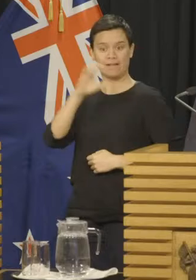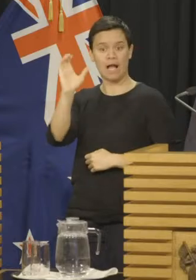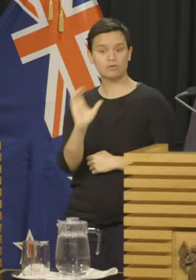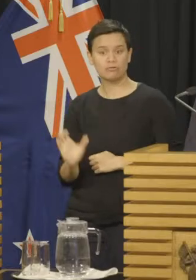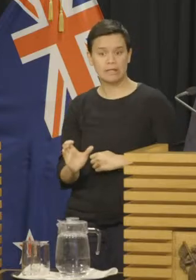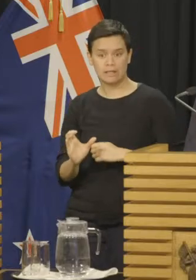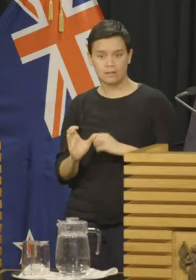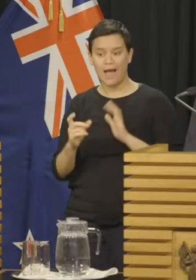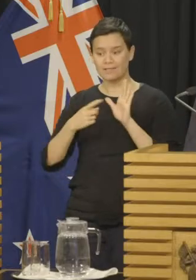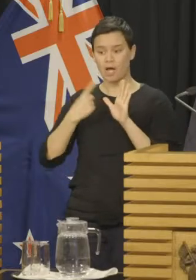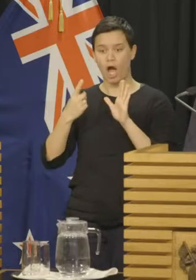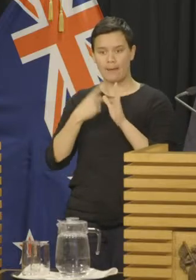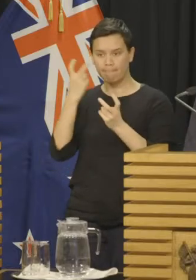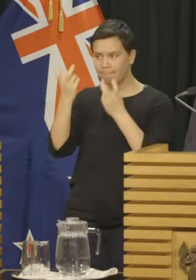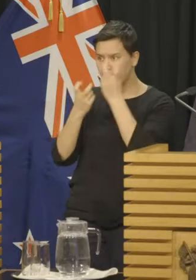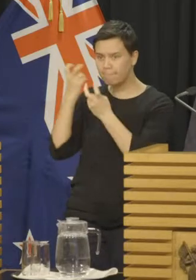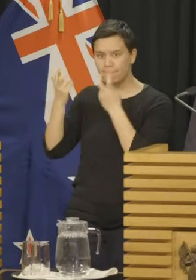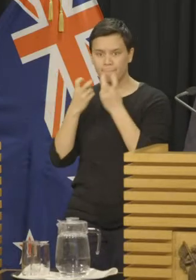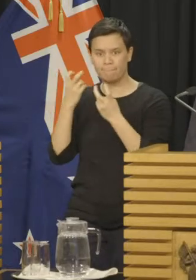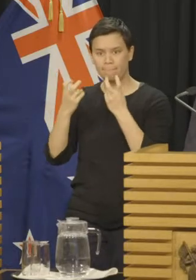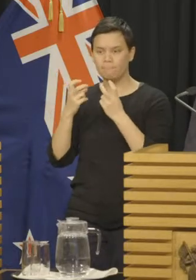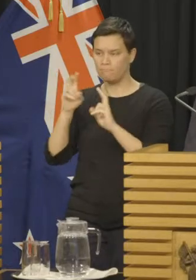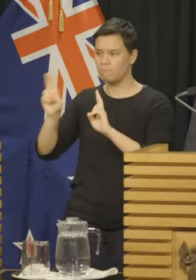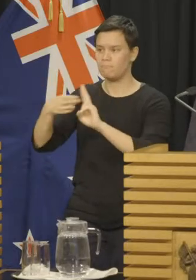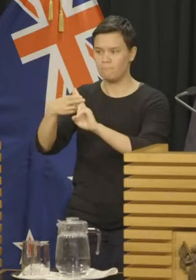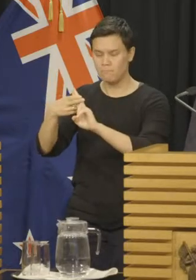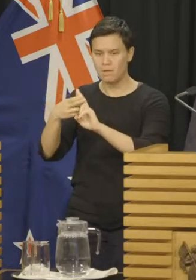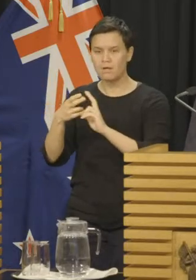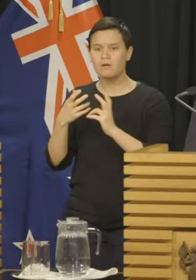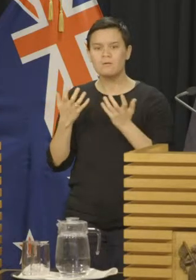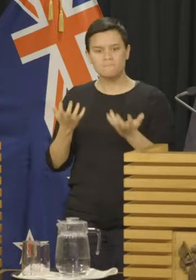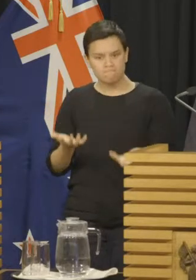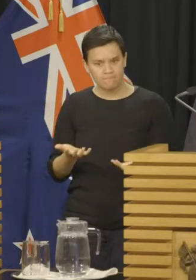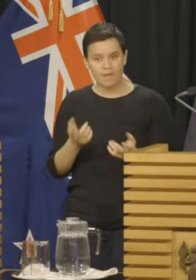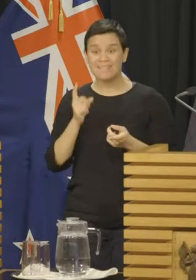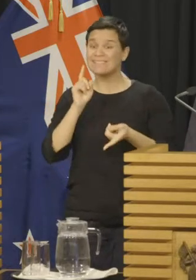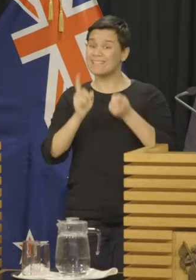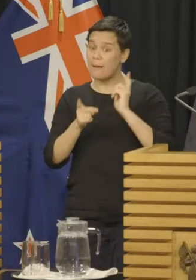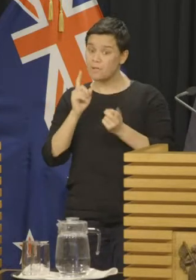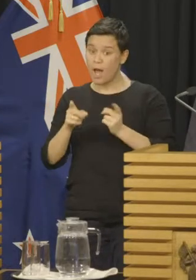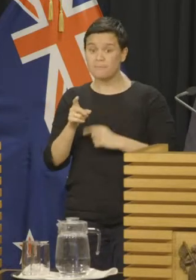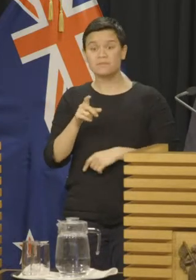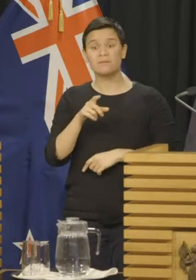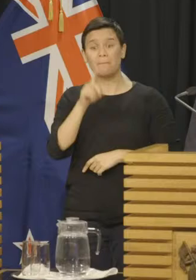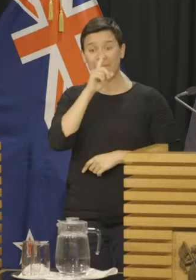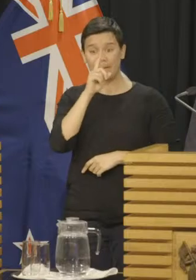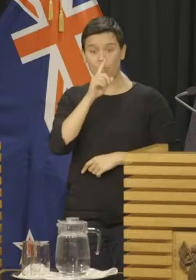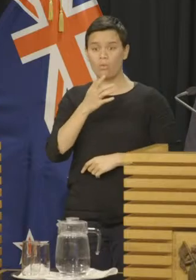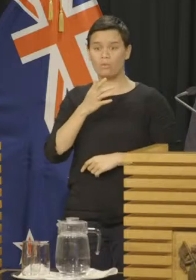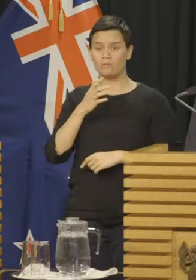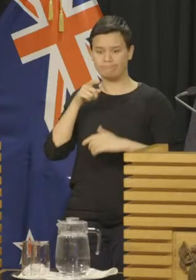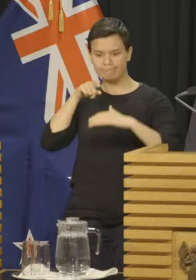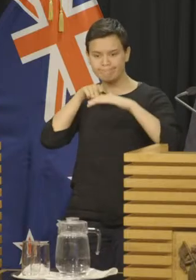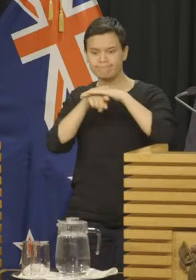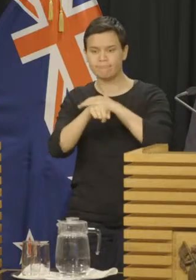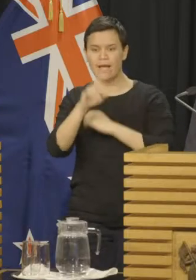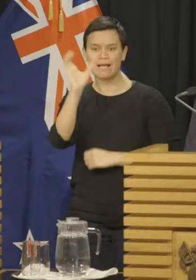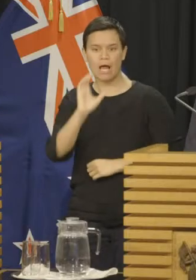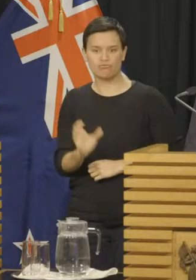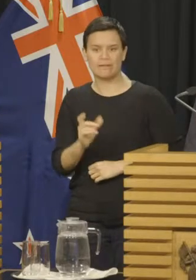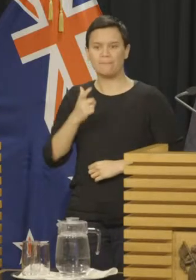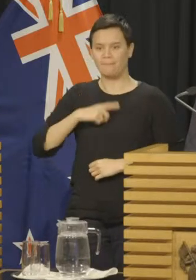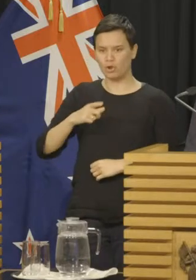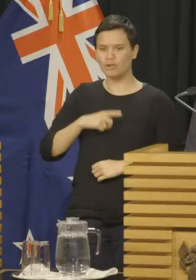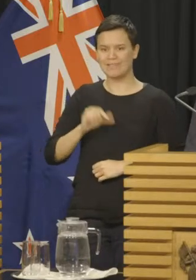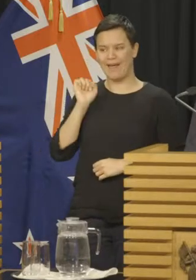Because often people will be seeking that status off the back of prior political advocacy or